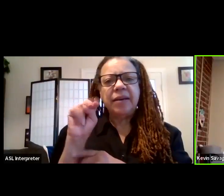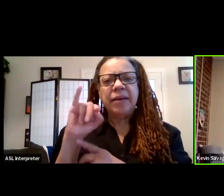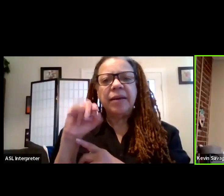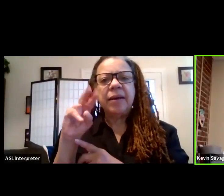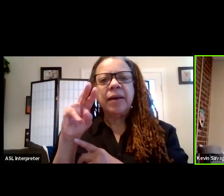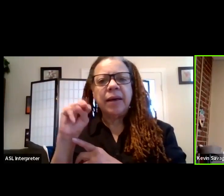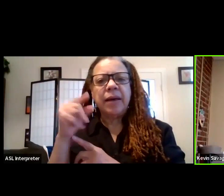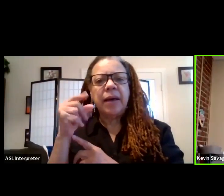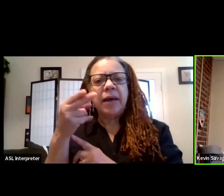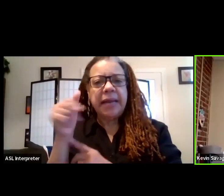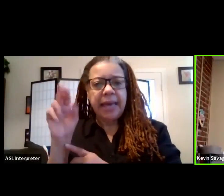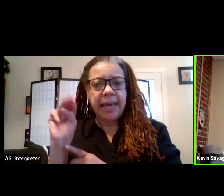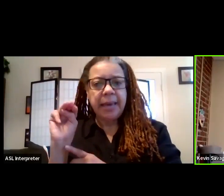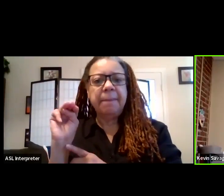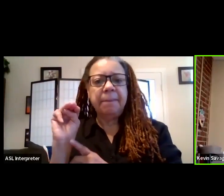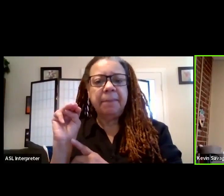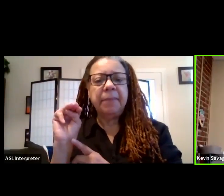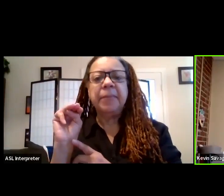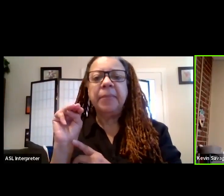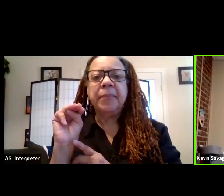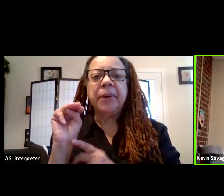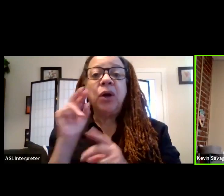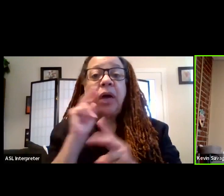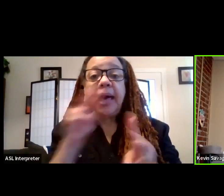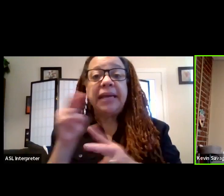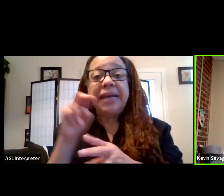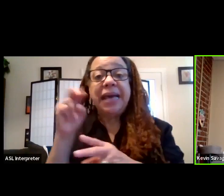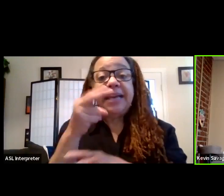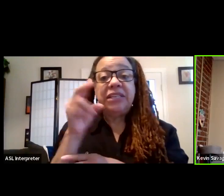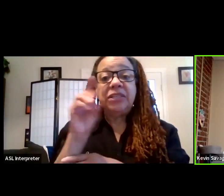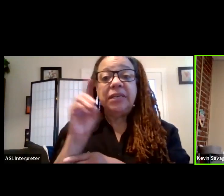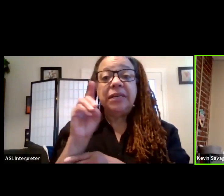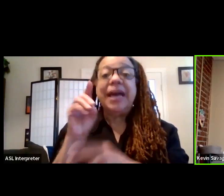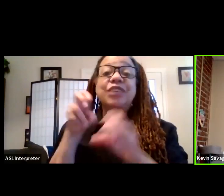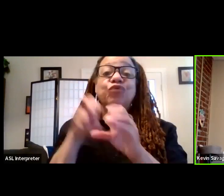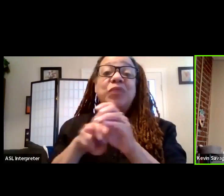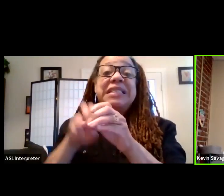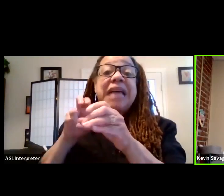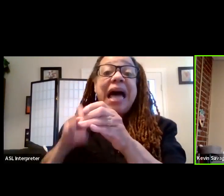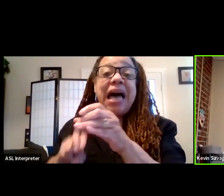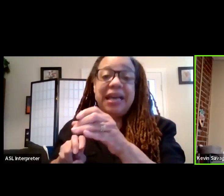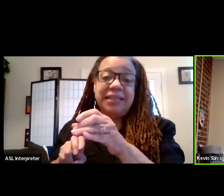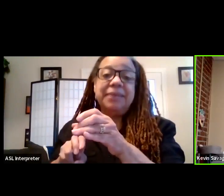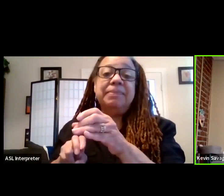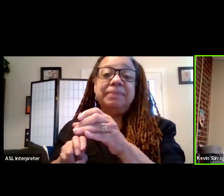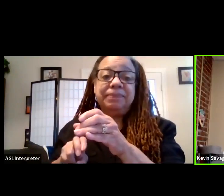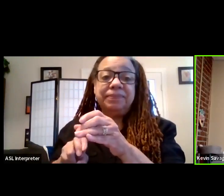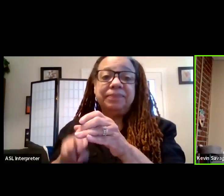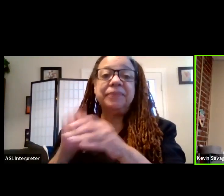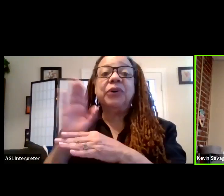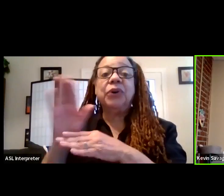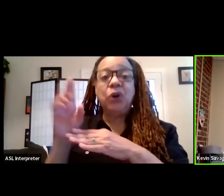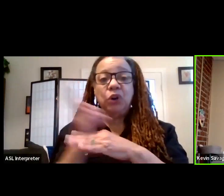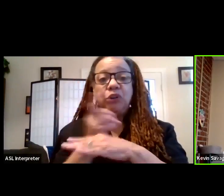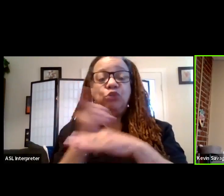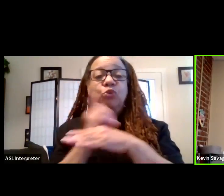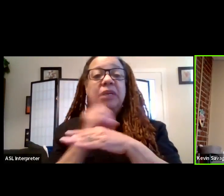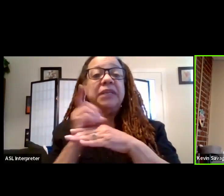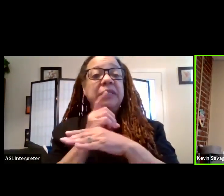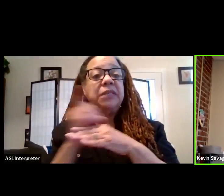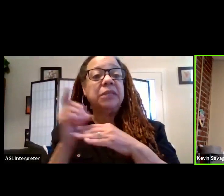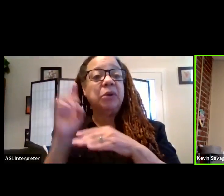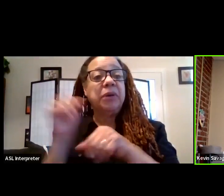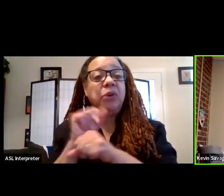employment programs being overseen at BHDDH, has resigned, and her duties are currently being overseen